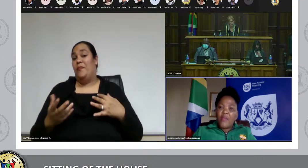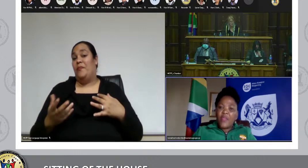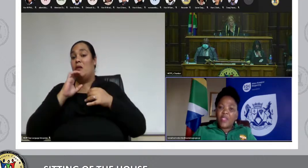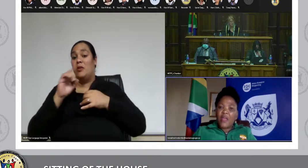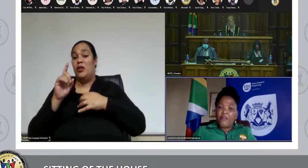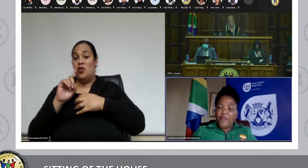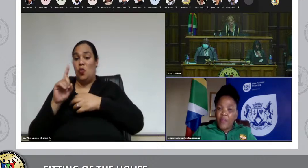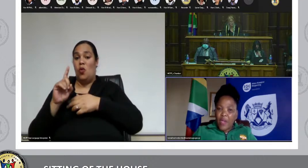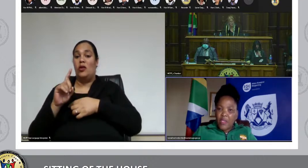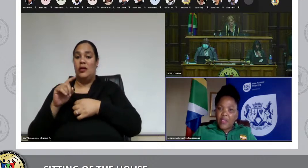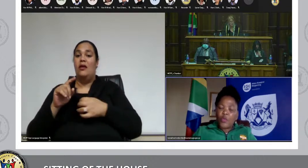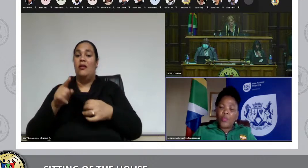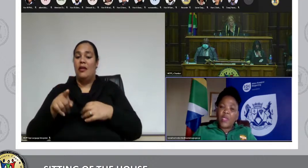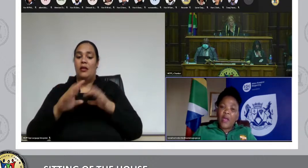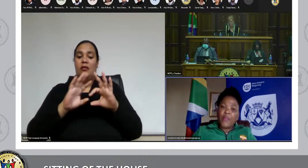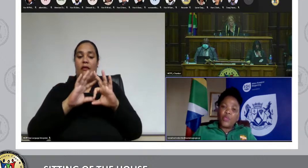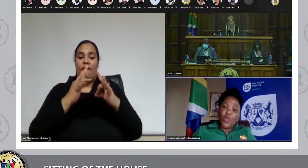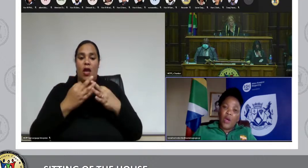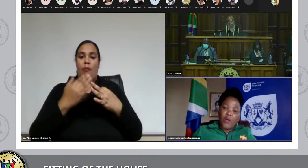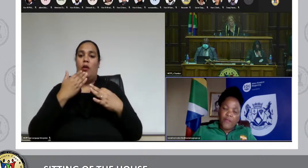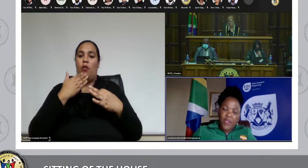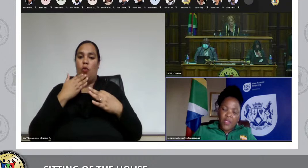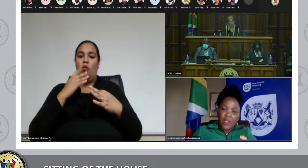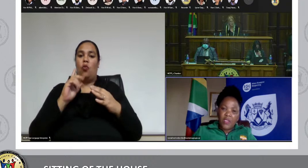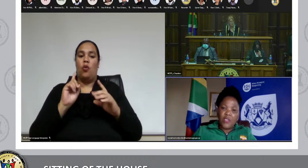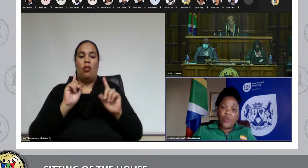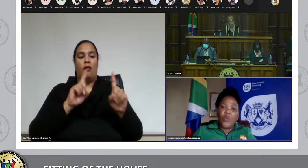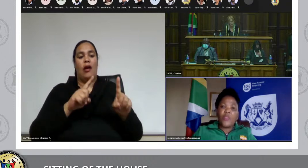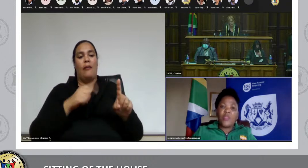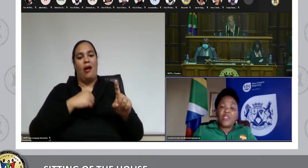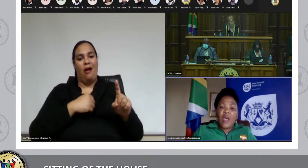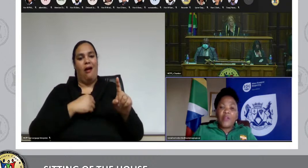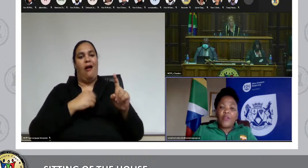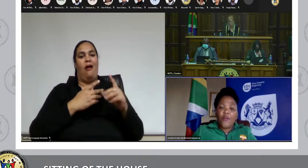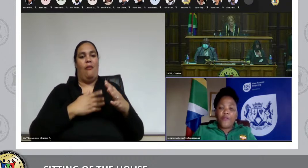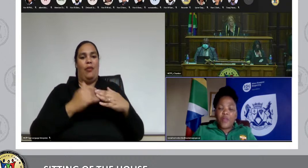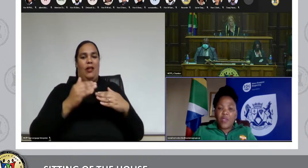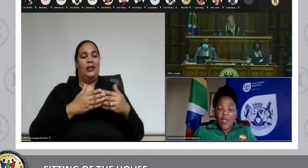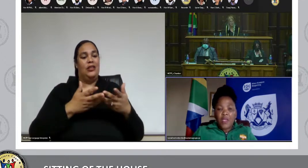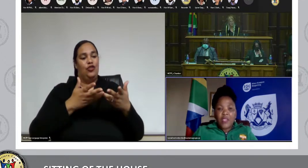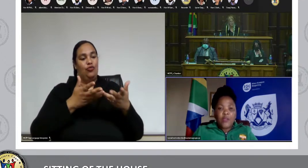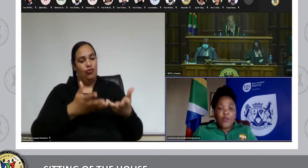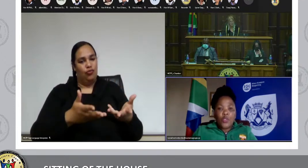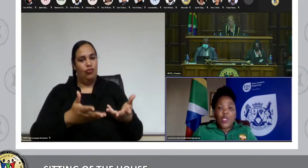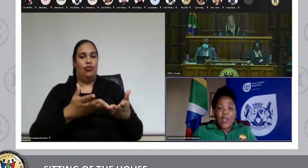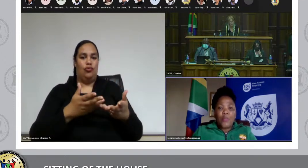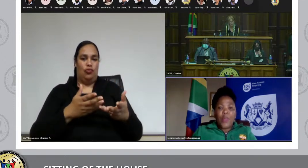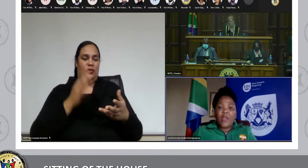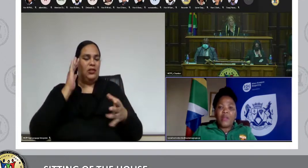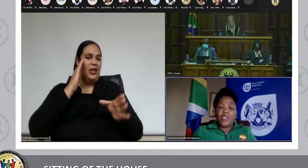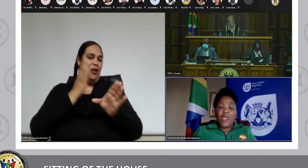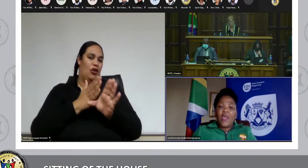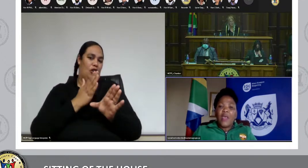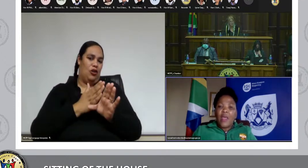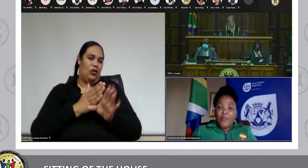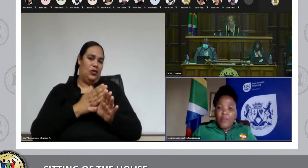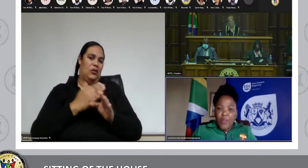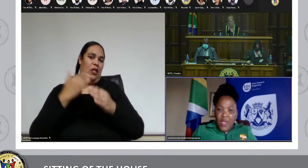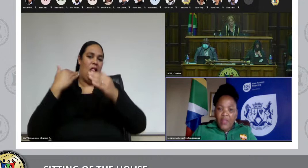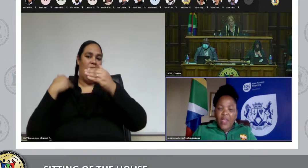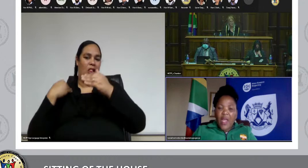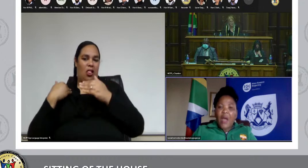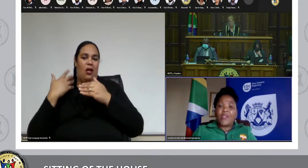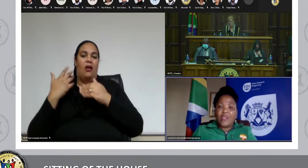that these are the families that will be coming to our facilities with these kind of the psychological burdens,